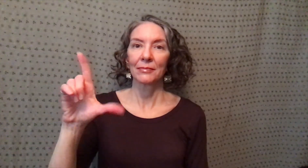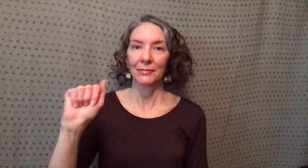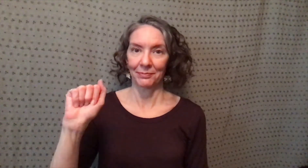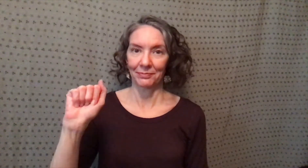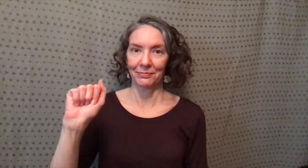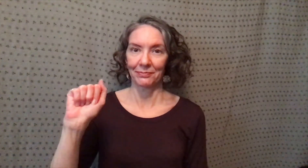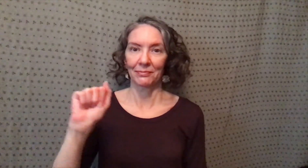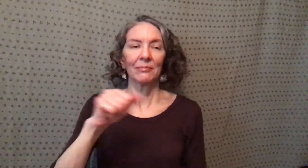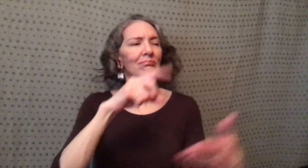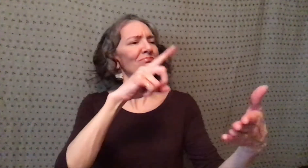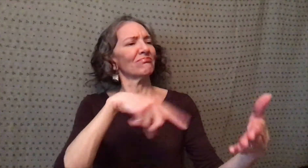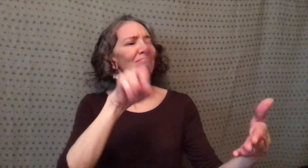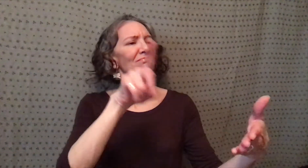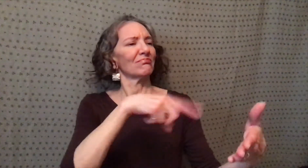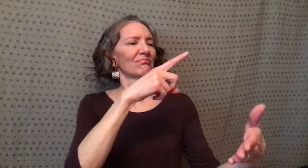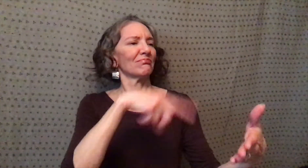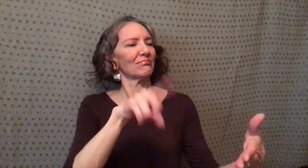Sheila, critical.